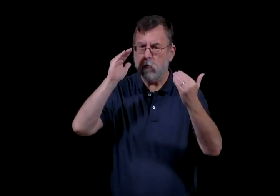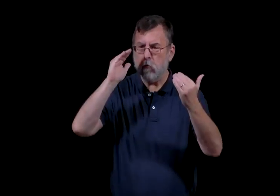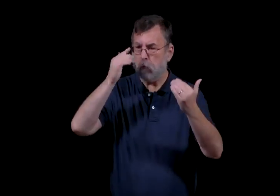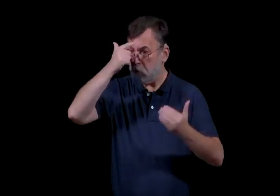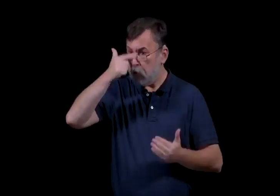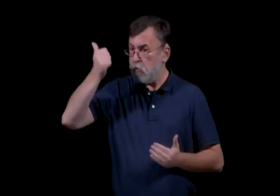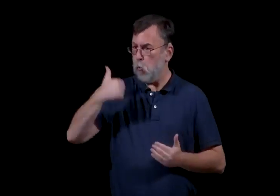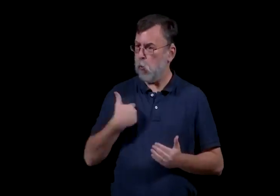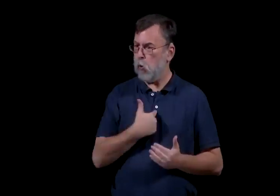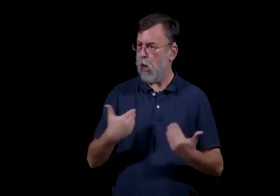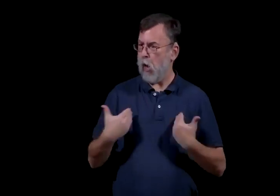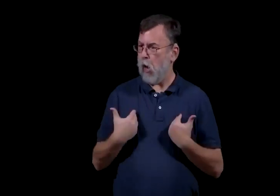And that means we have hope